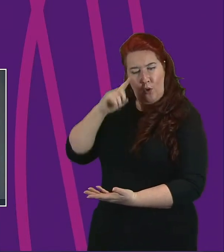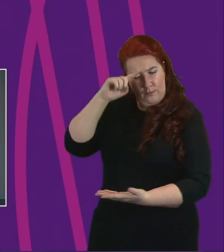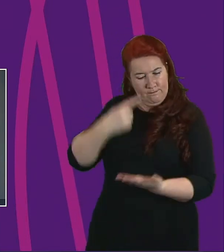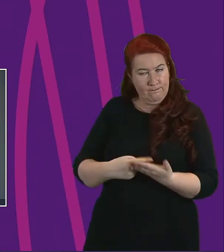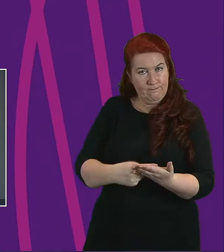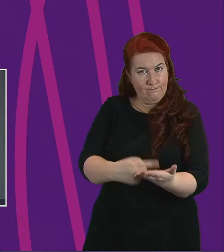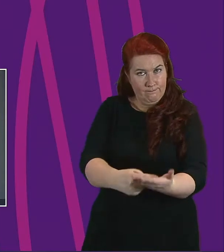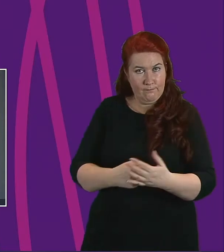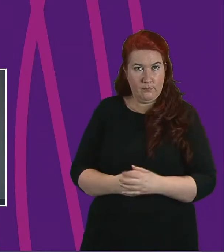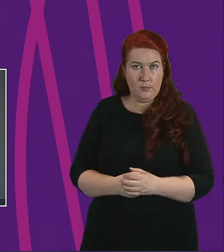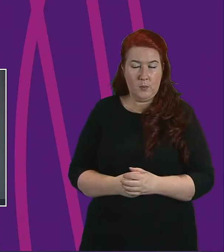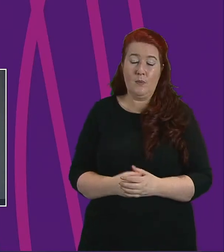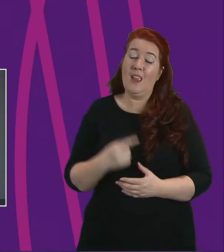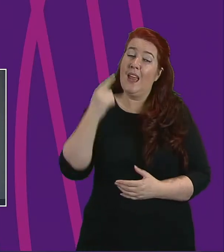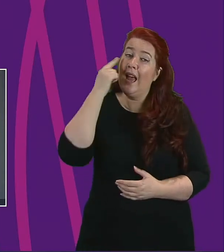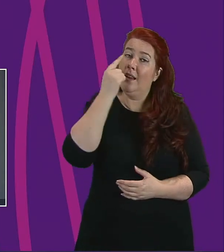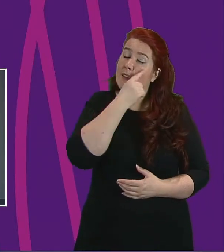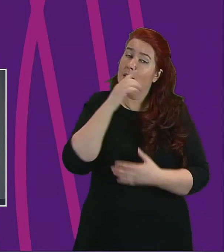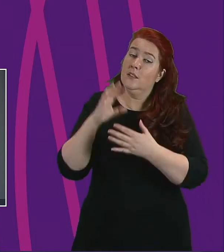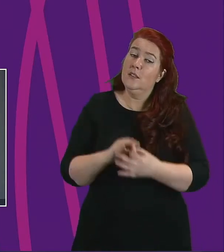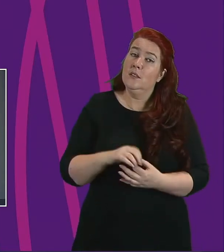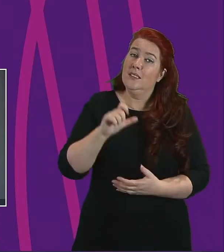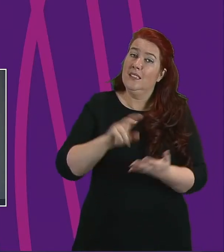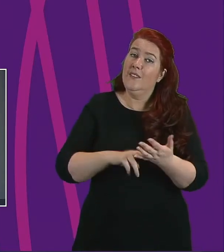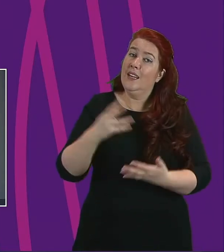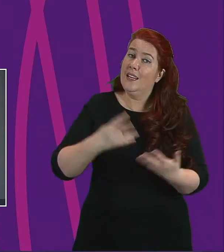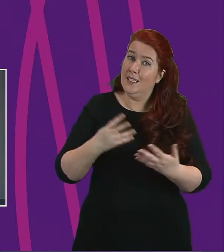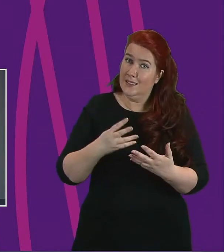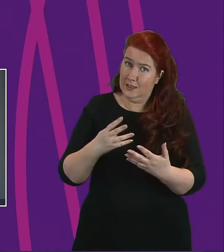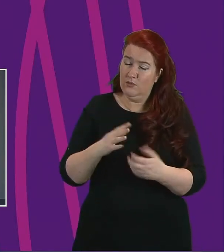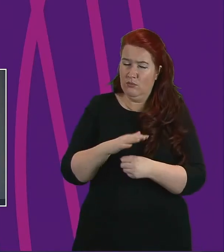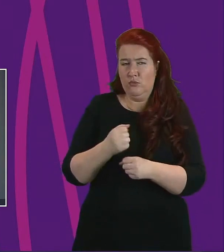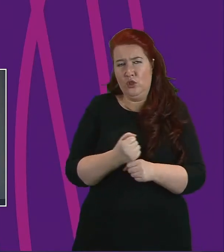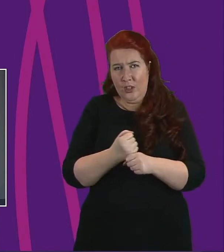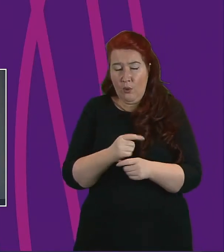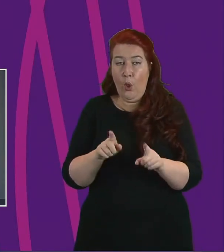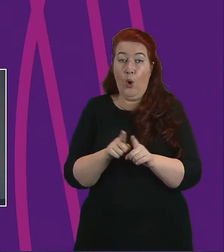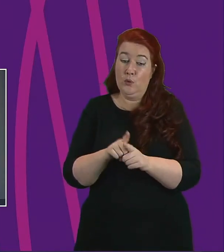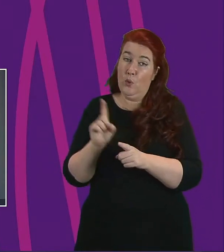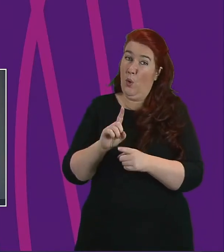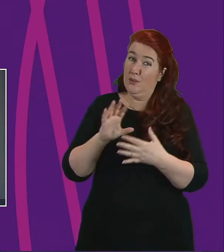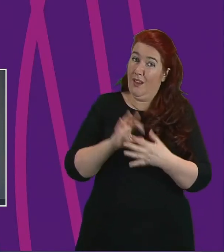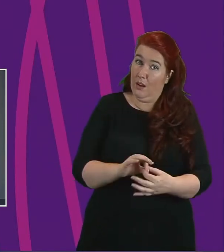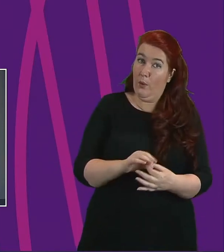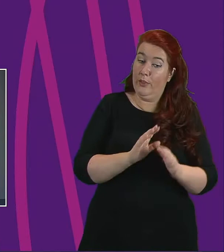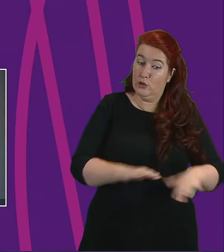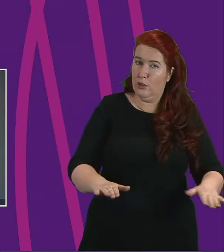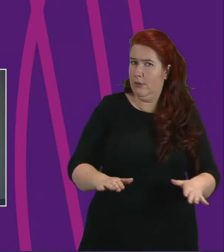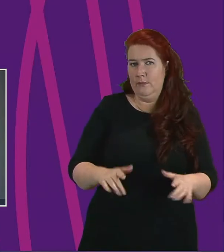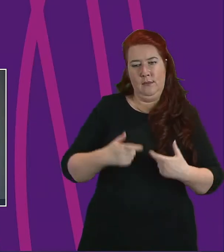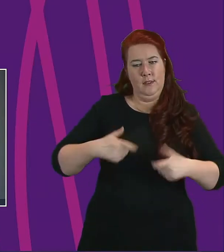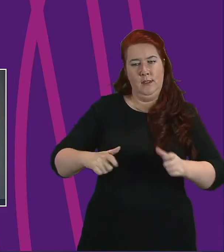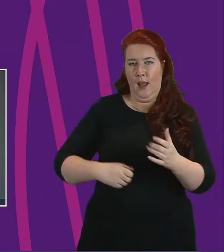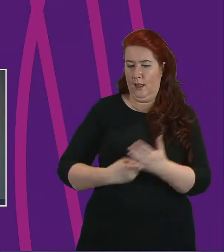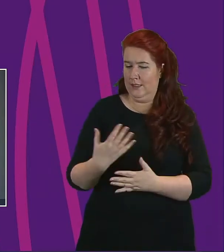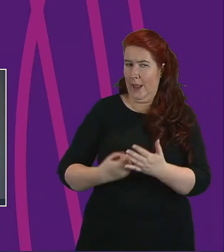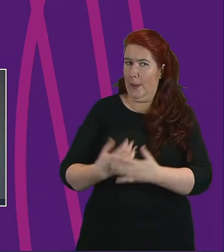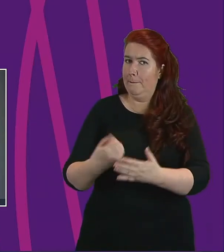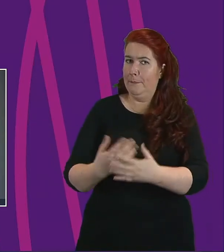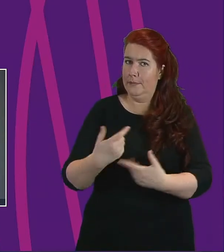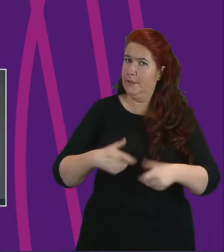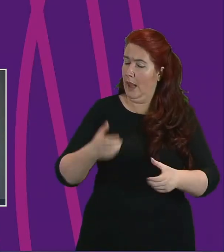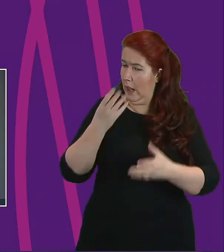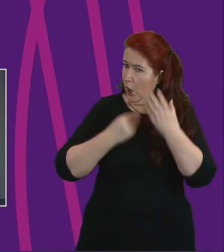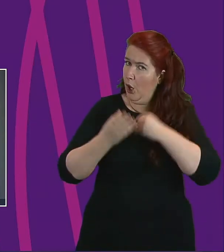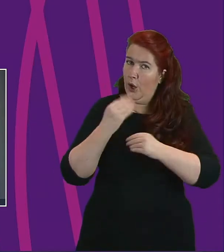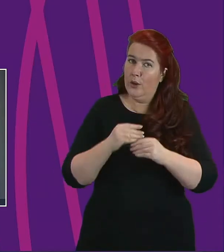around coronavirus in general, and that relating to children in particular, is continuing to evolve. Some aspects are not yet well